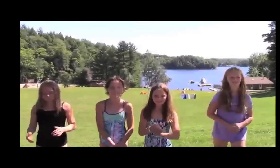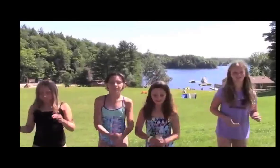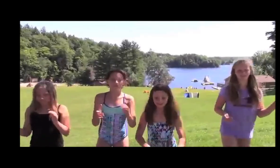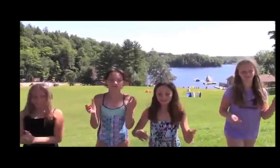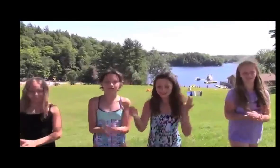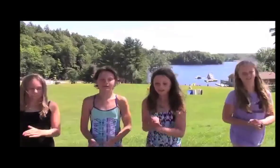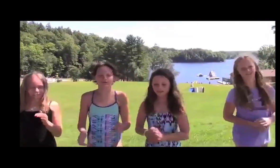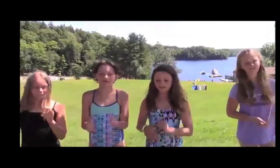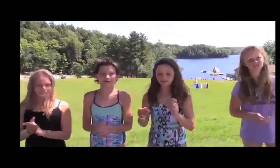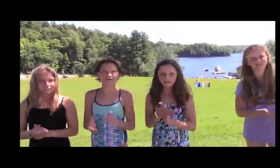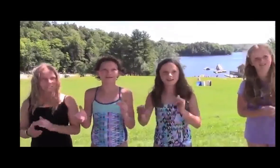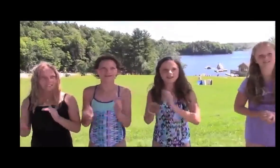so.